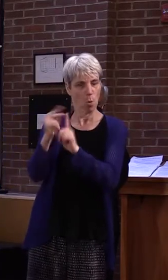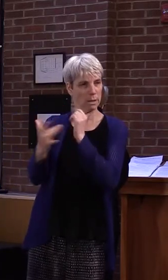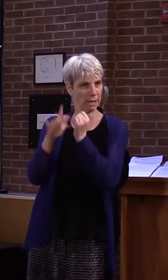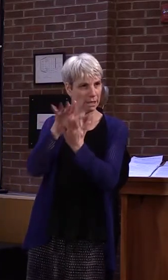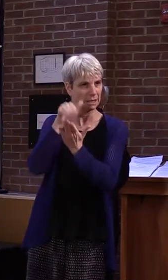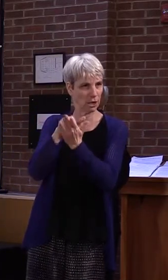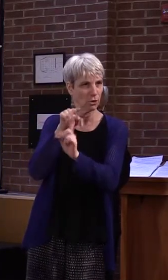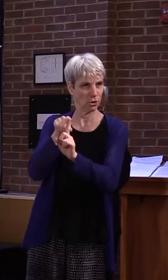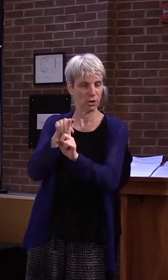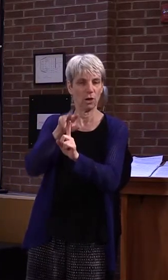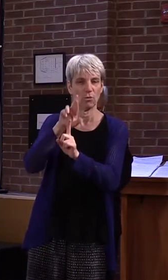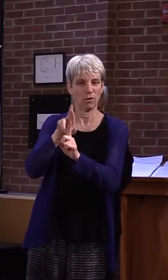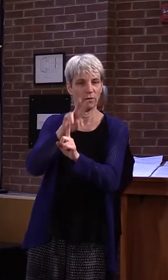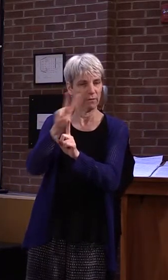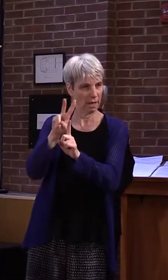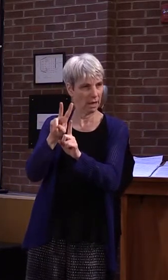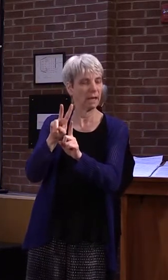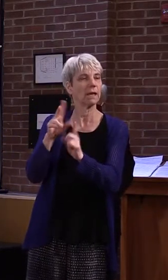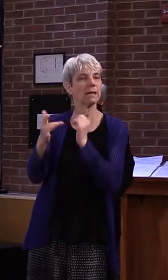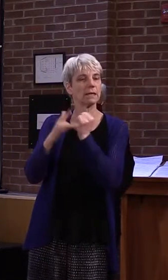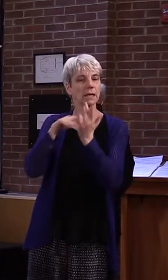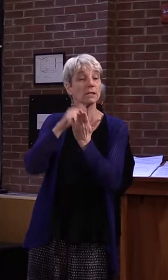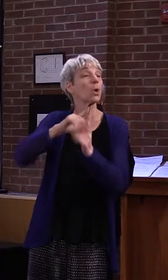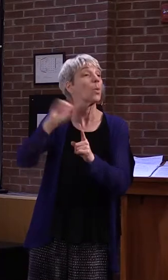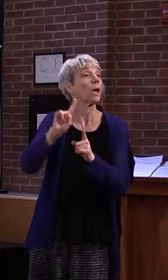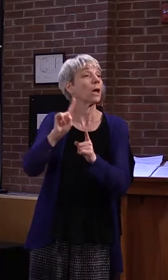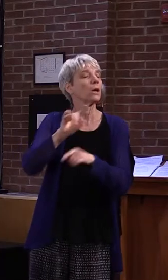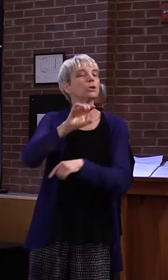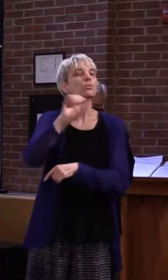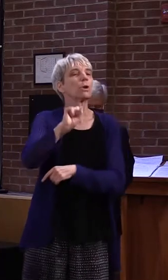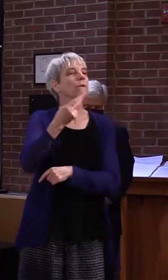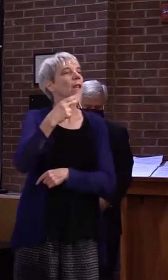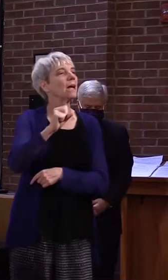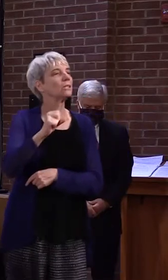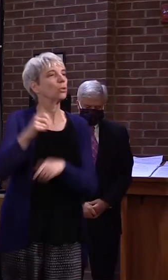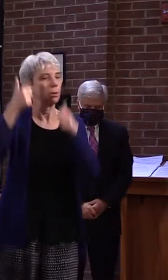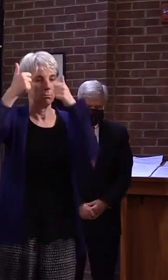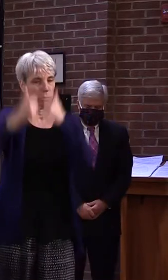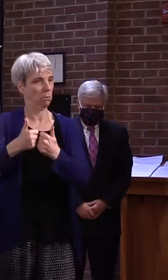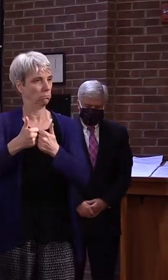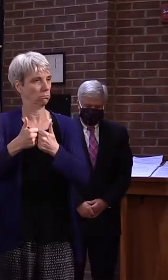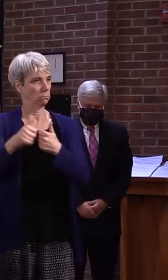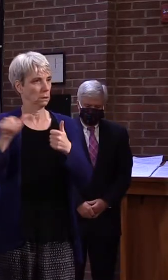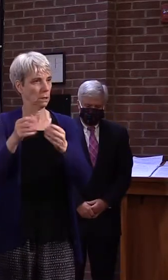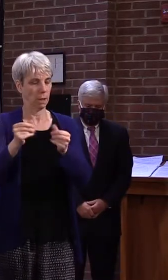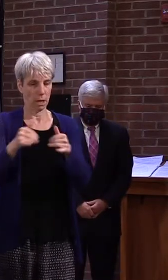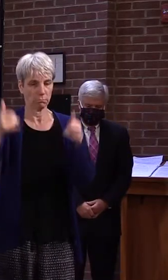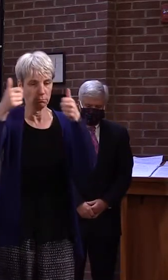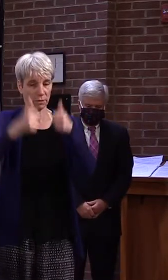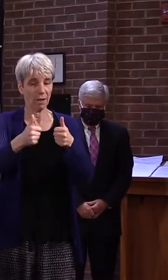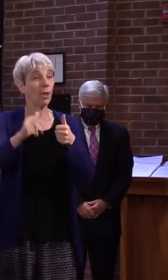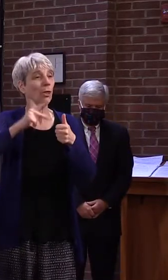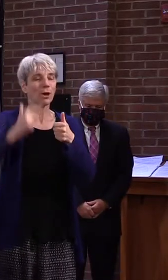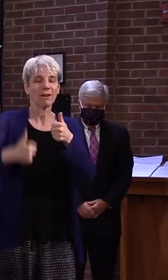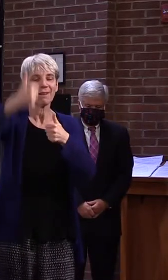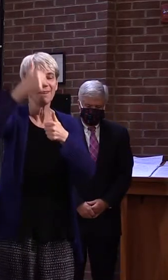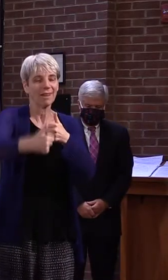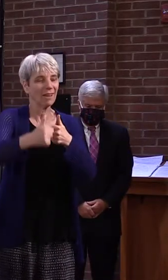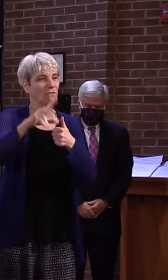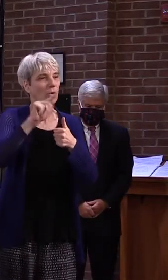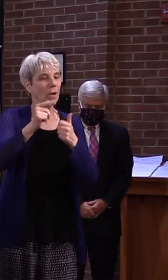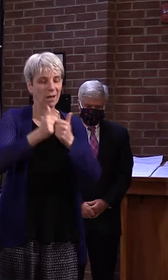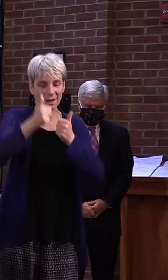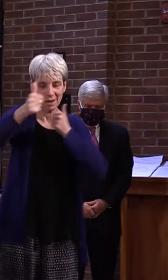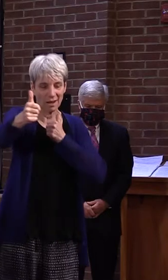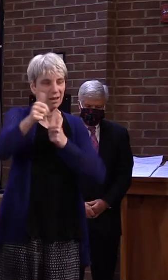River Valley Technical Center is hosted on the site of Springfield High School. Also located on the site is the Vermont Virtual Learning Cooperative, which